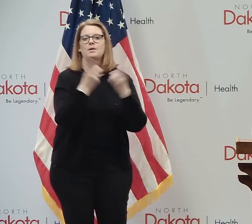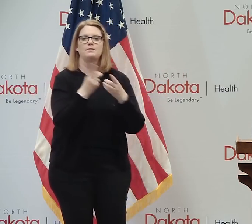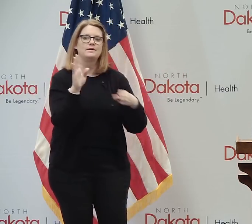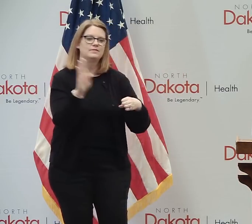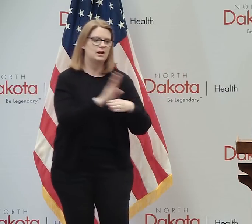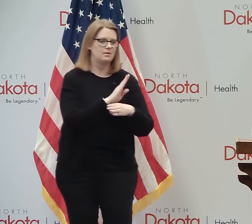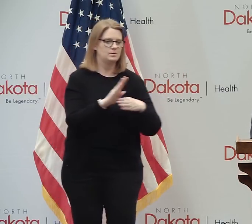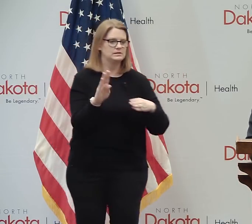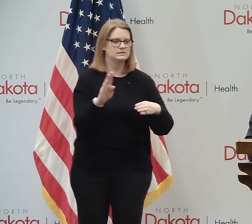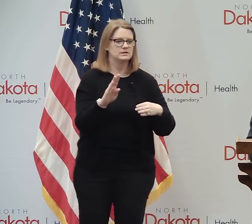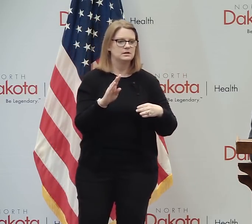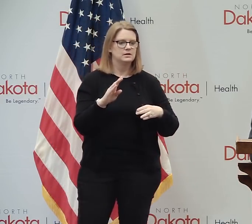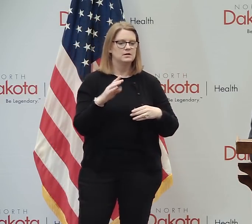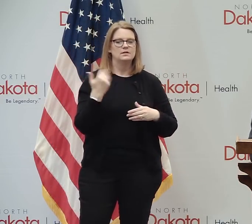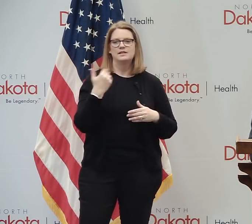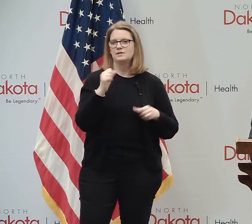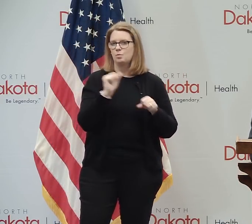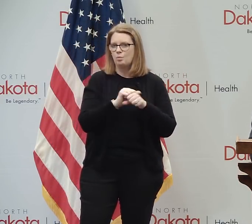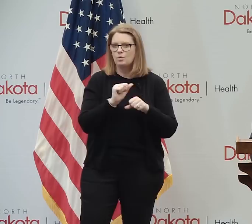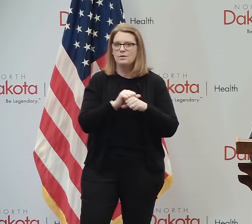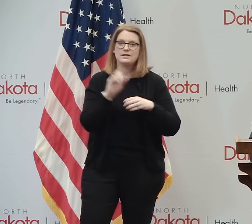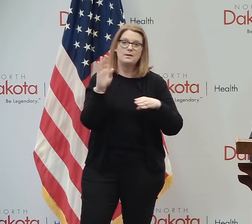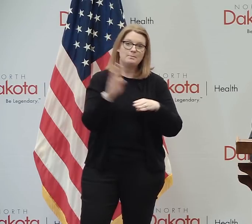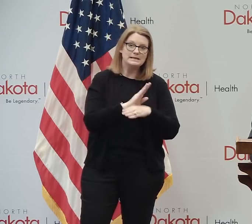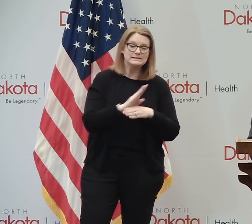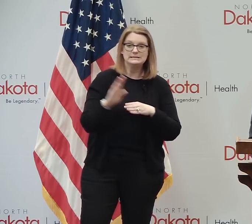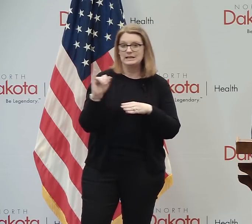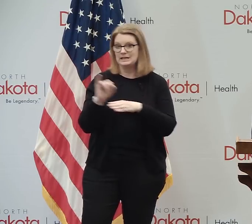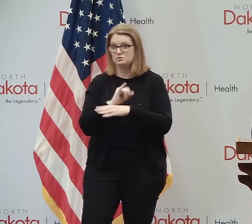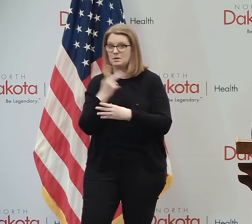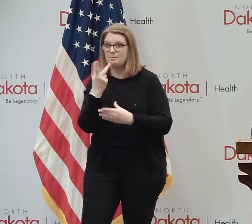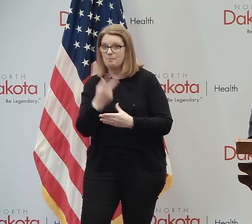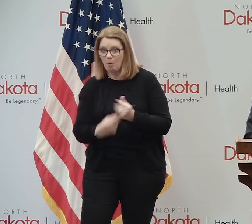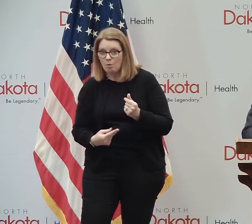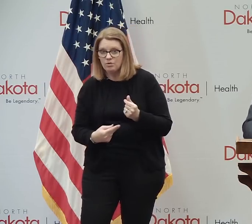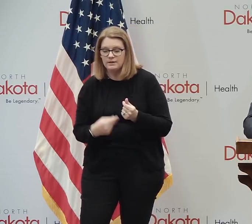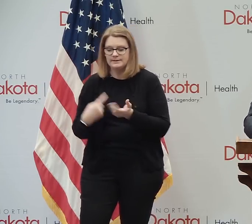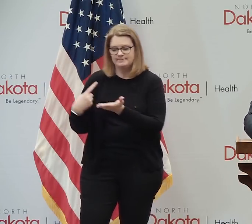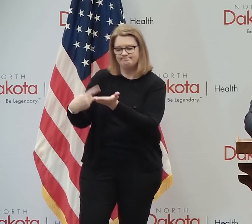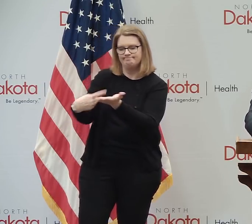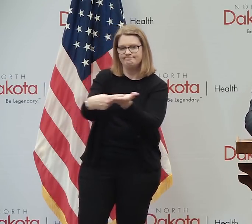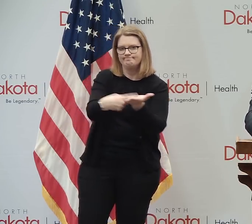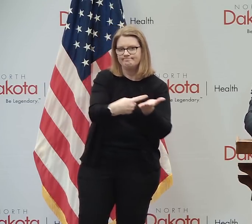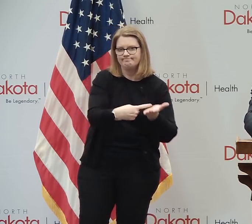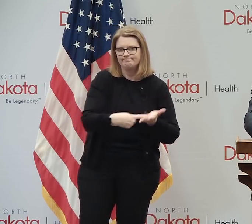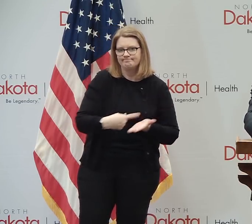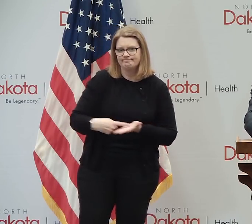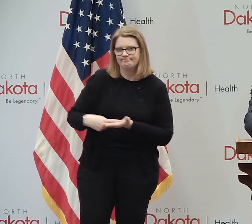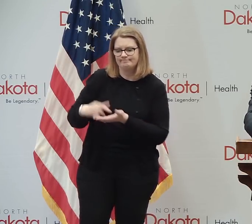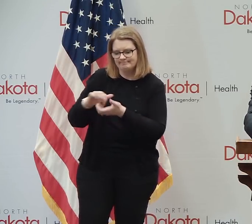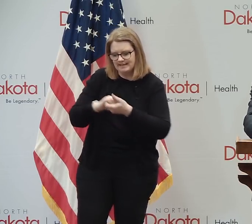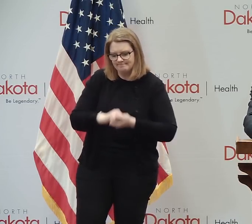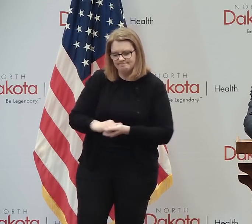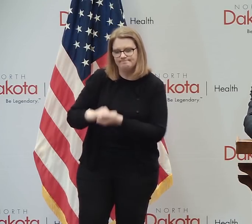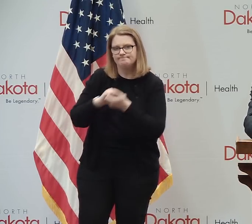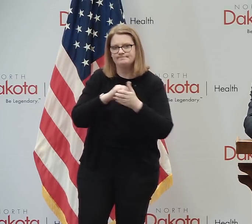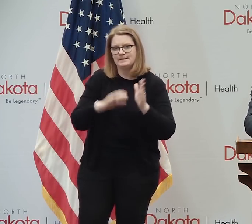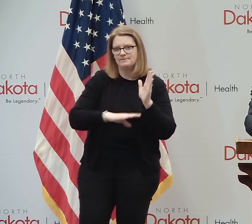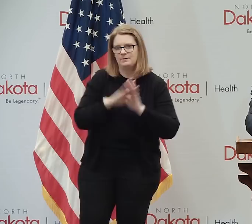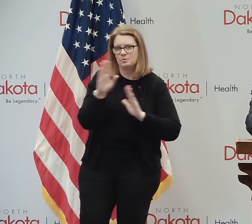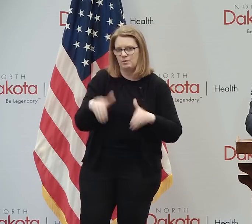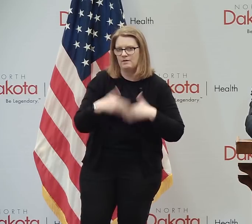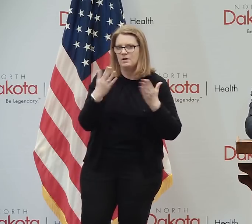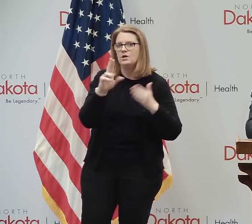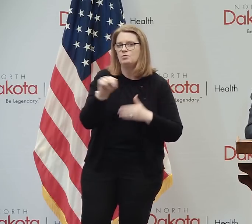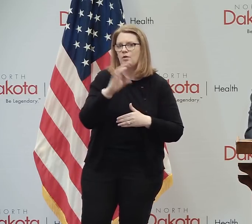Commerce, who's worked with business and industry to collaboratively develop these recommendations for the North Dakota Smart